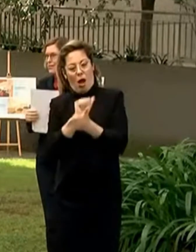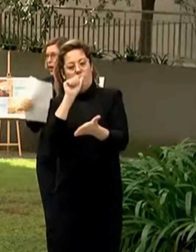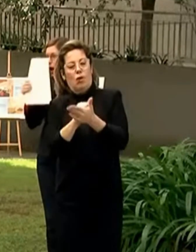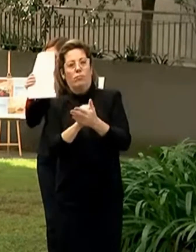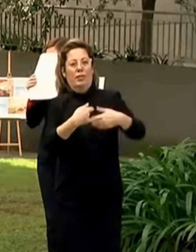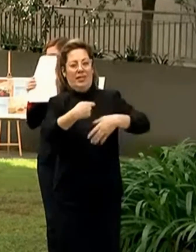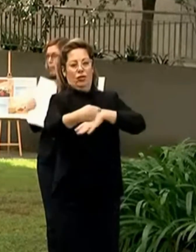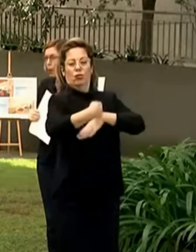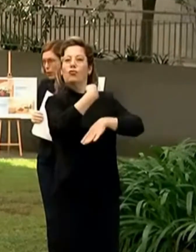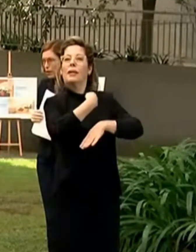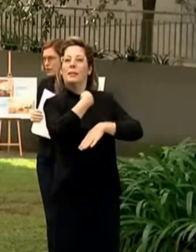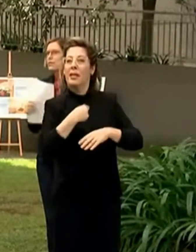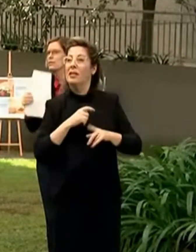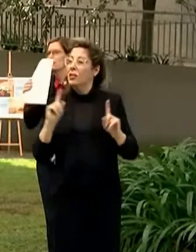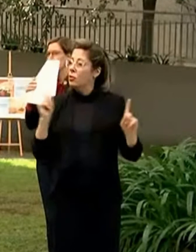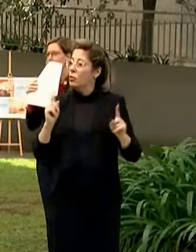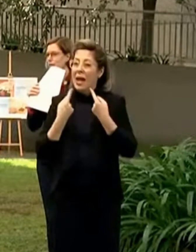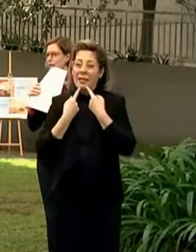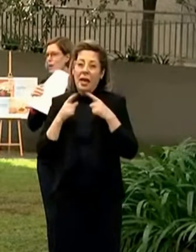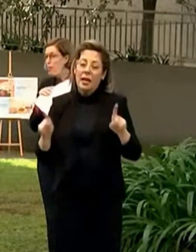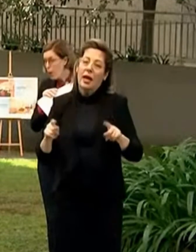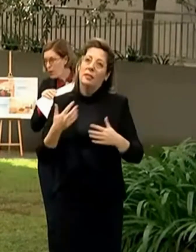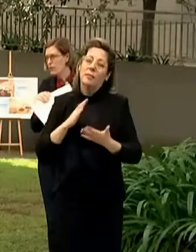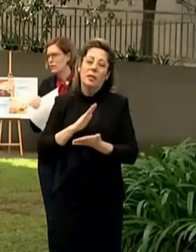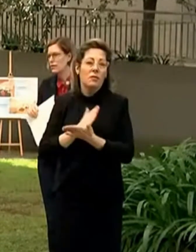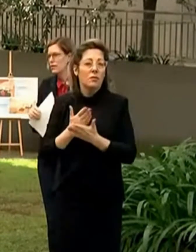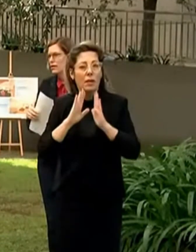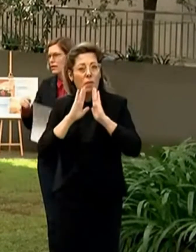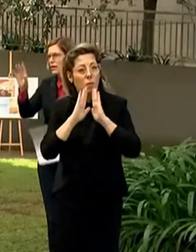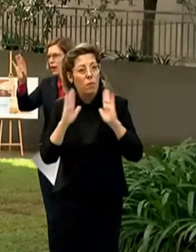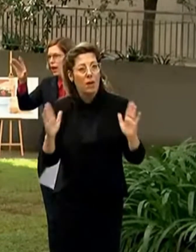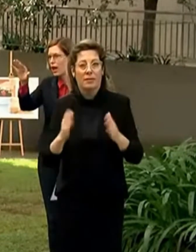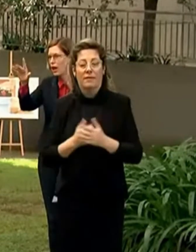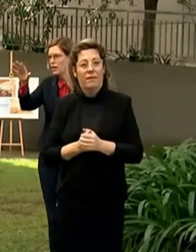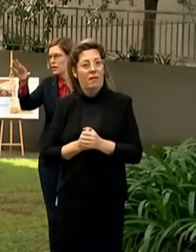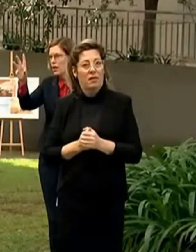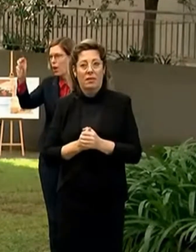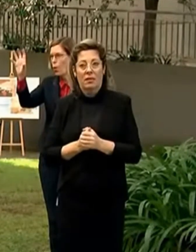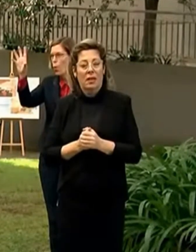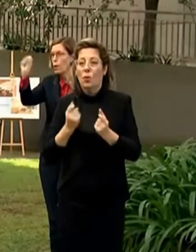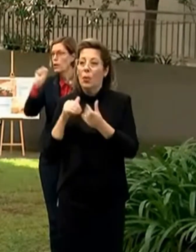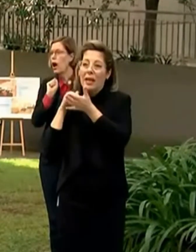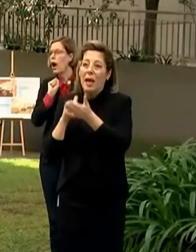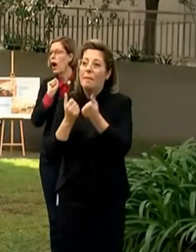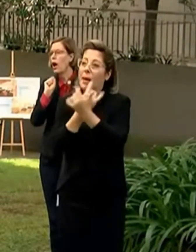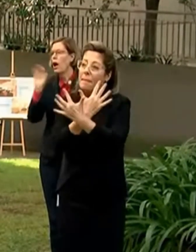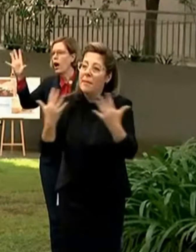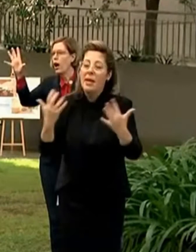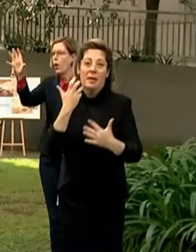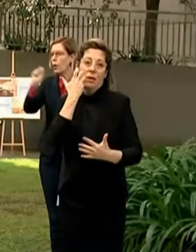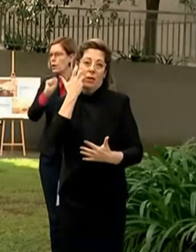required. So today's announcement is just such an exciting development in the treatment space for